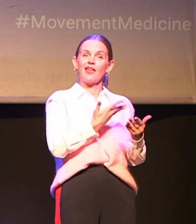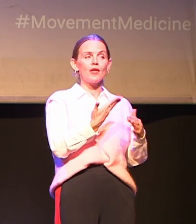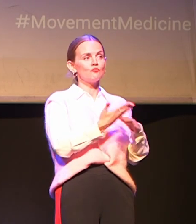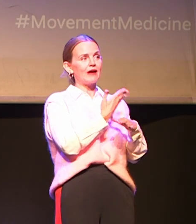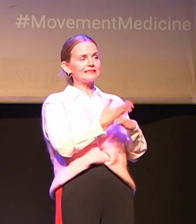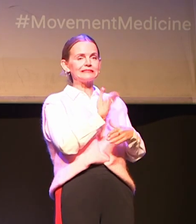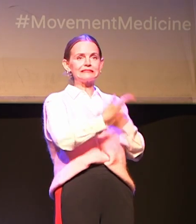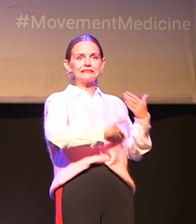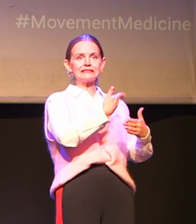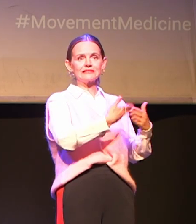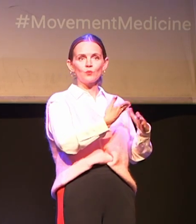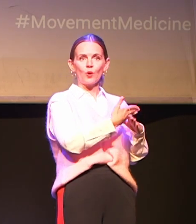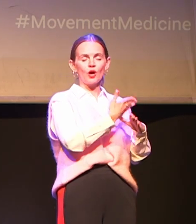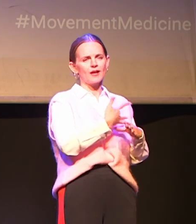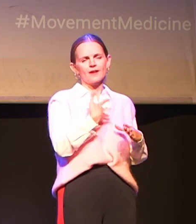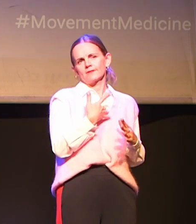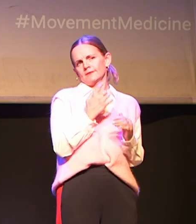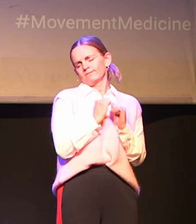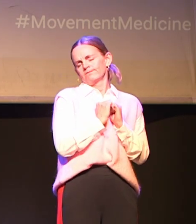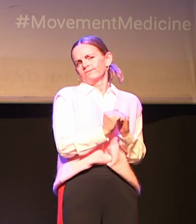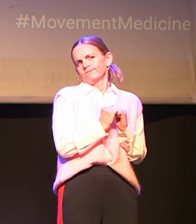in that practice, and I just feel a lot of gratitude.